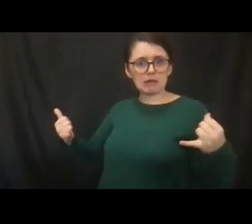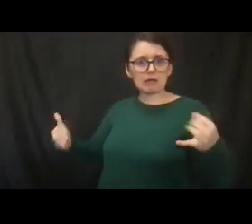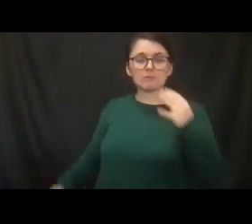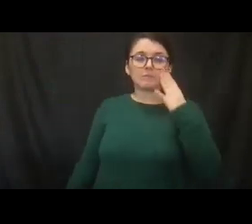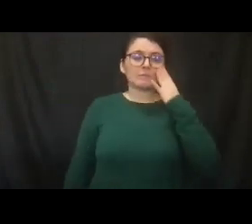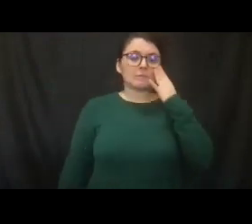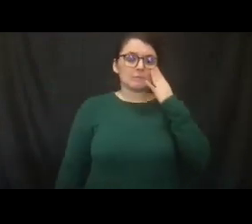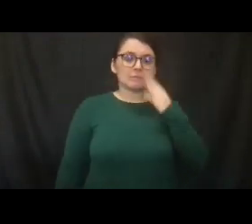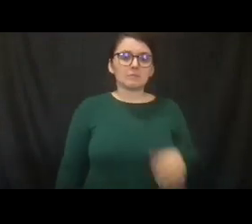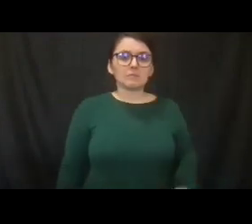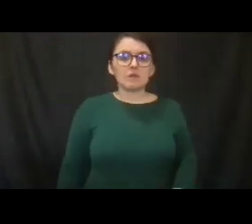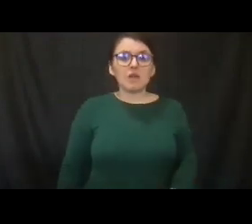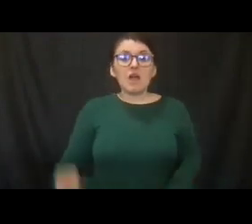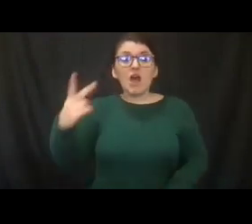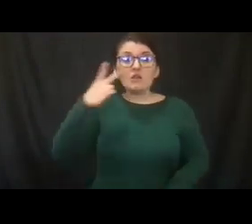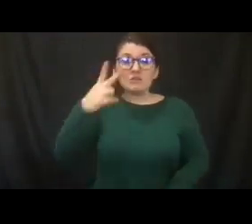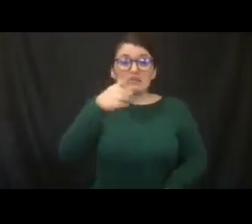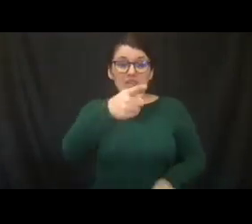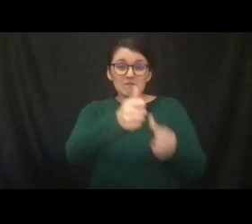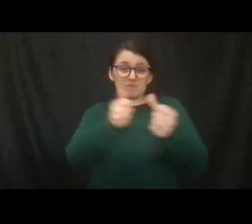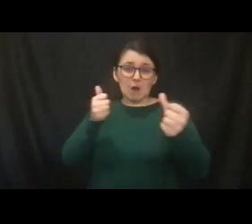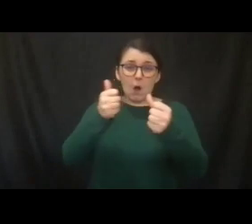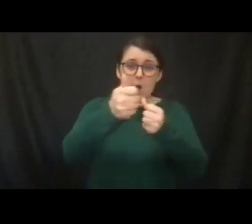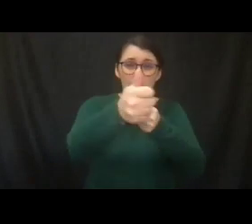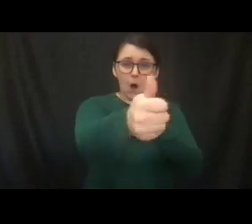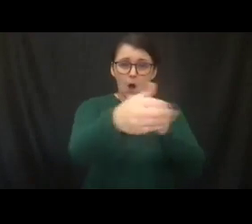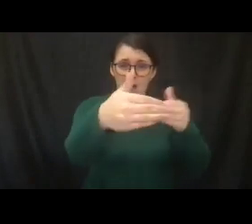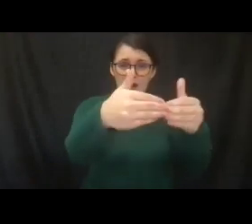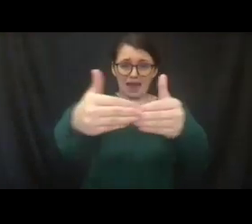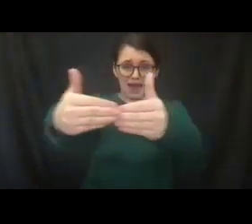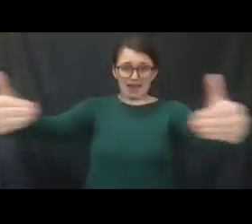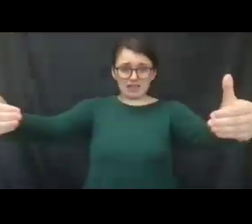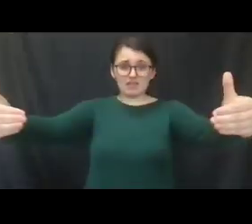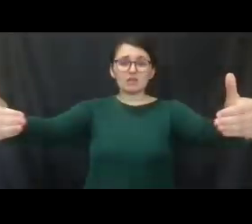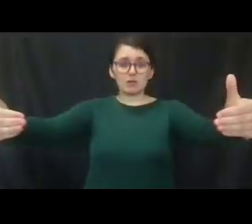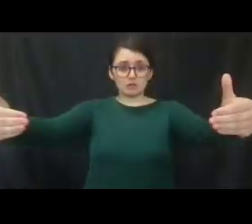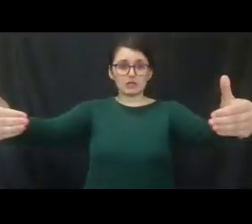So way at the end down there is the